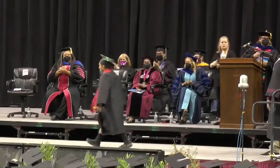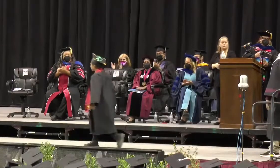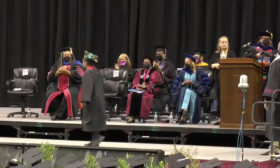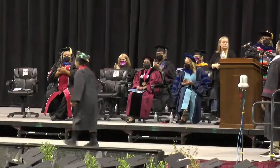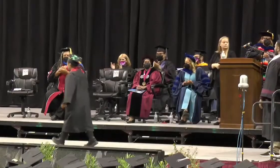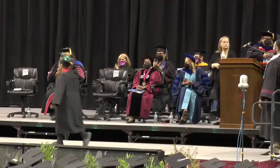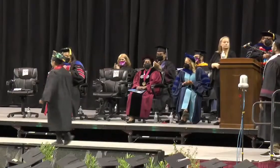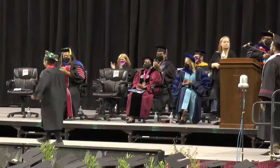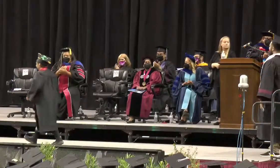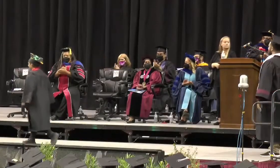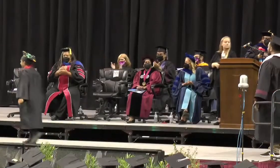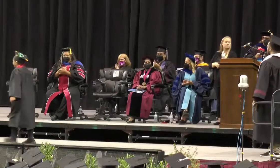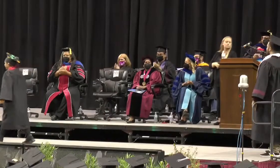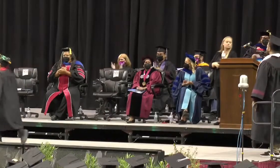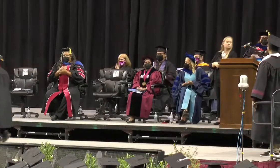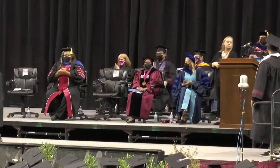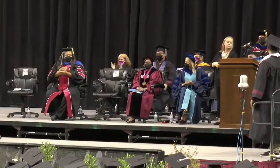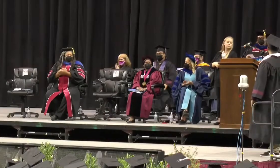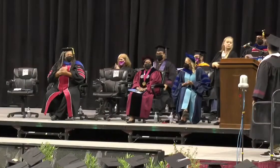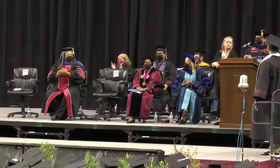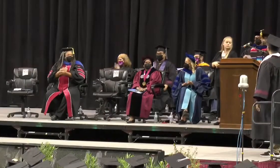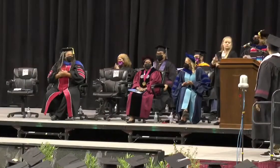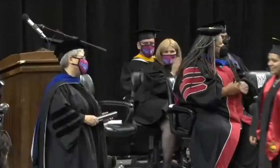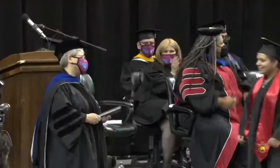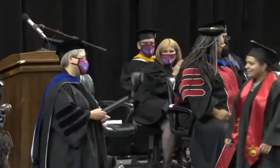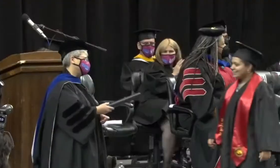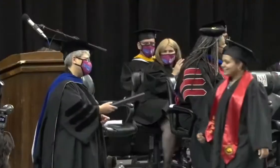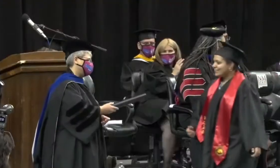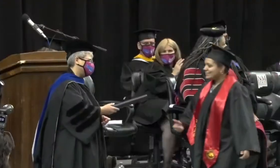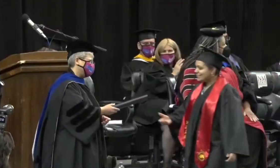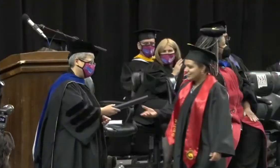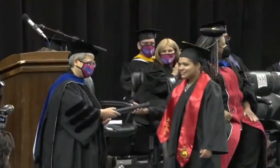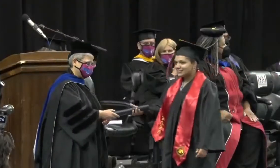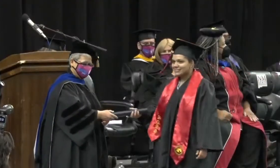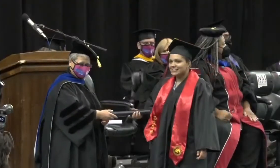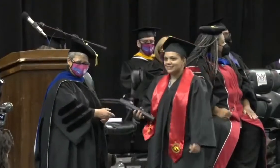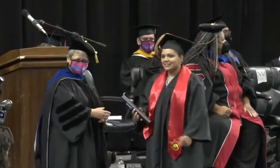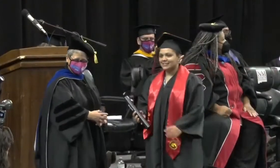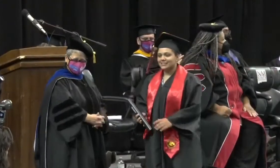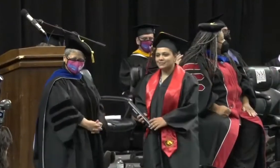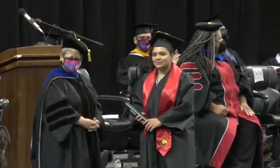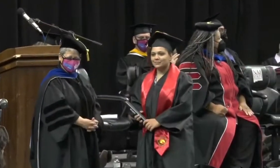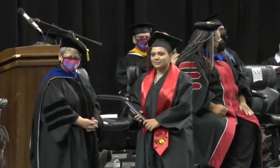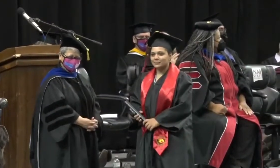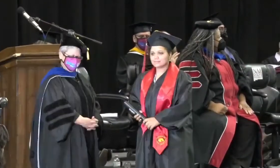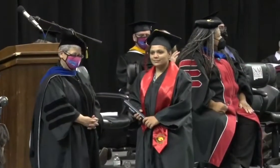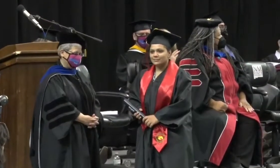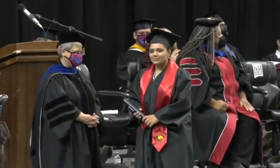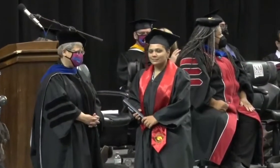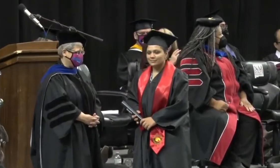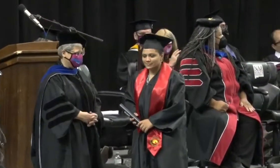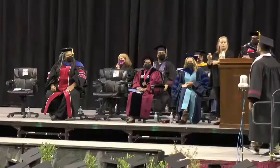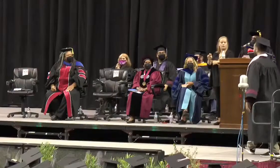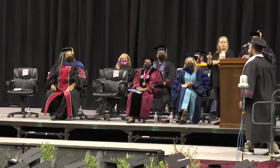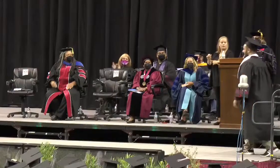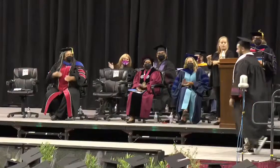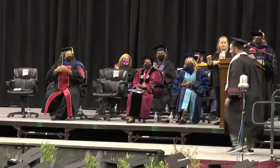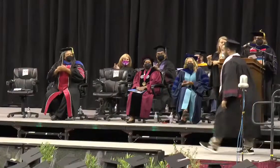Yeah. Raul